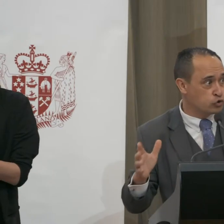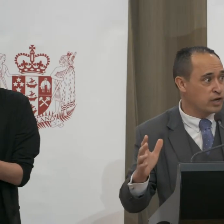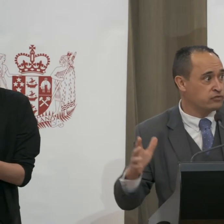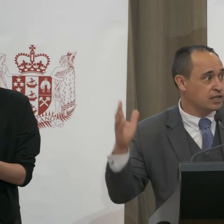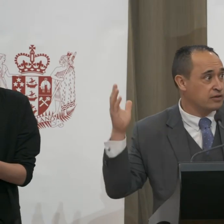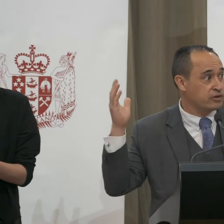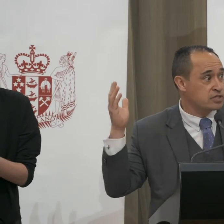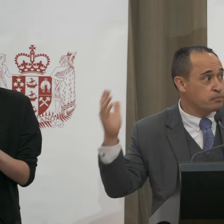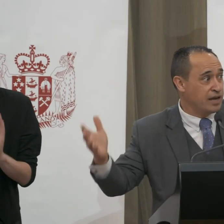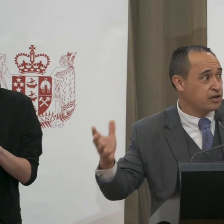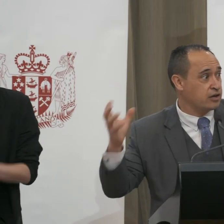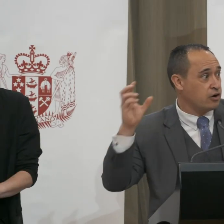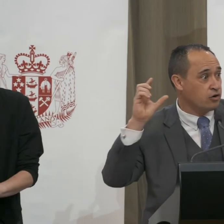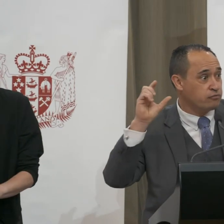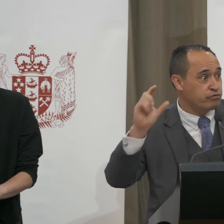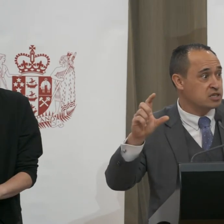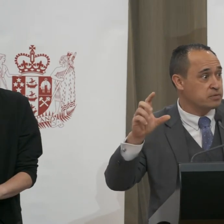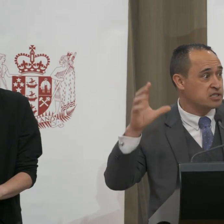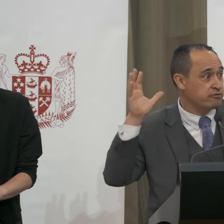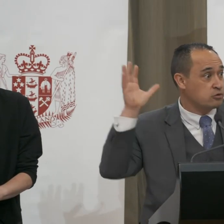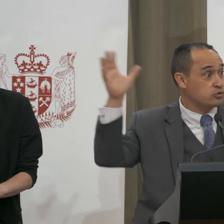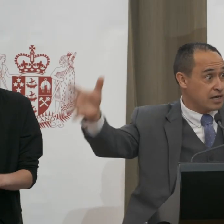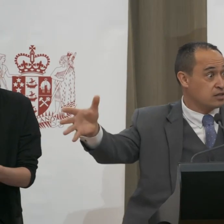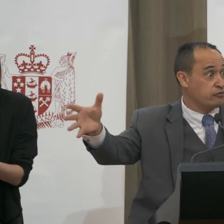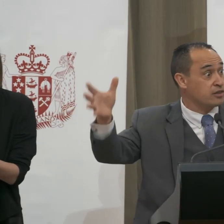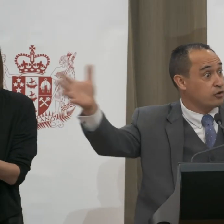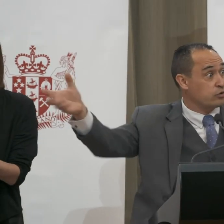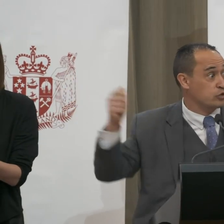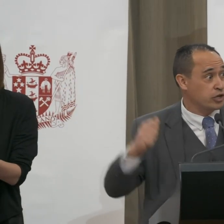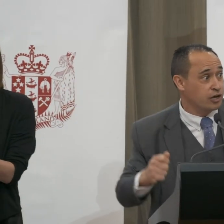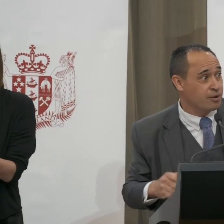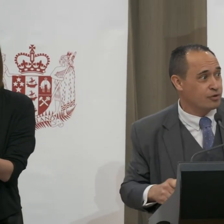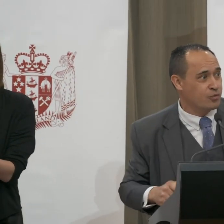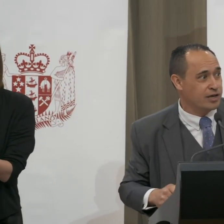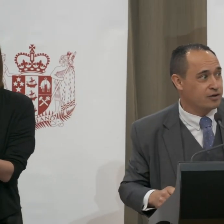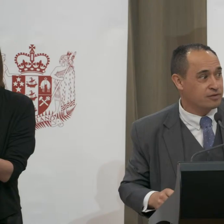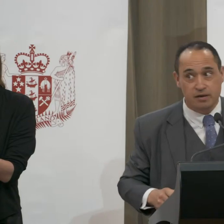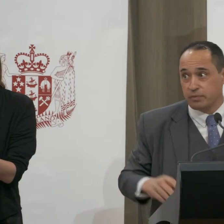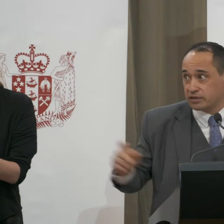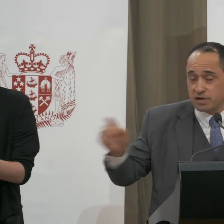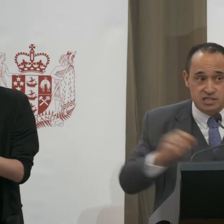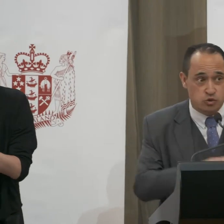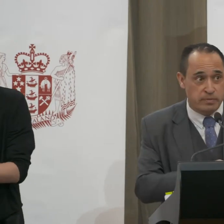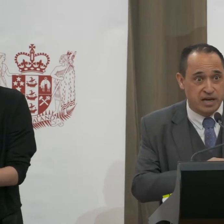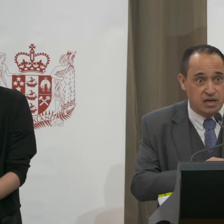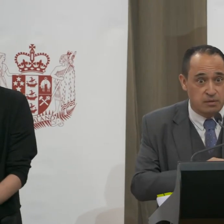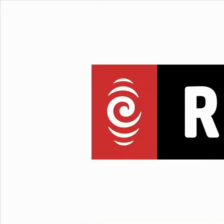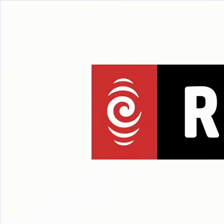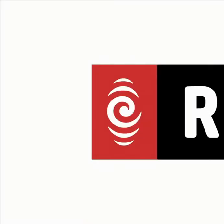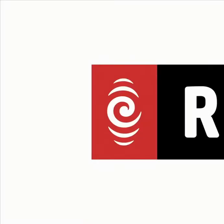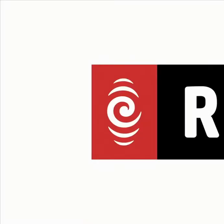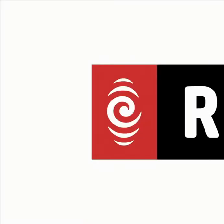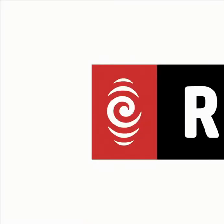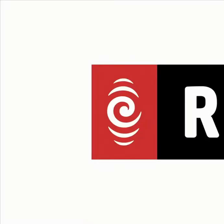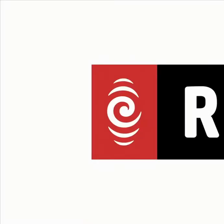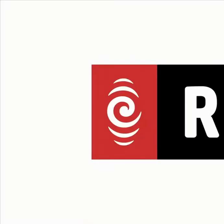of you who do have to leave, there is a pack of printed materials out the front, though, which you can grab on the way out. But the Ministers will be back in a